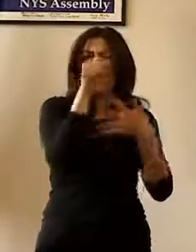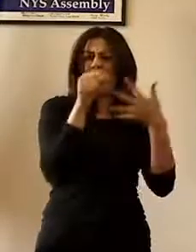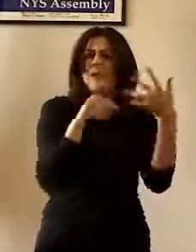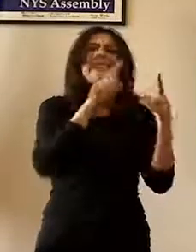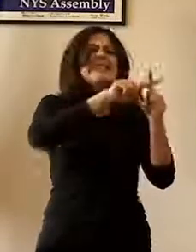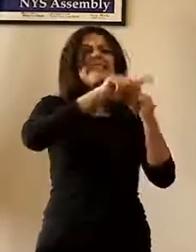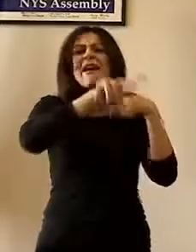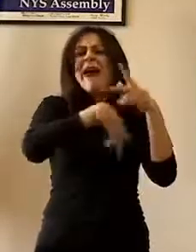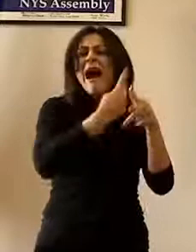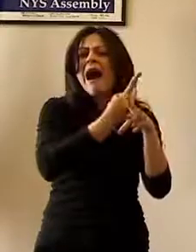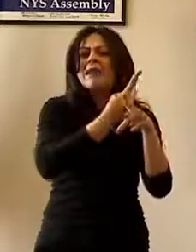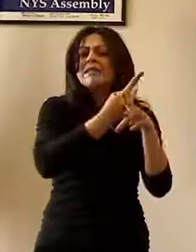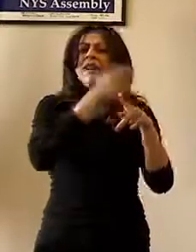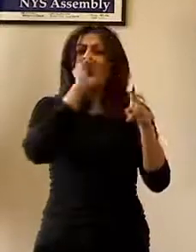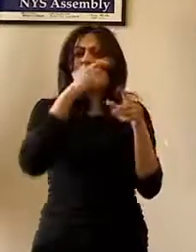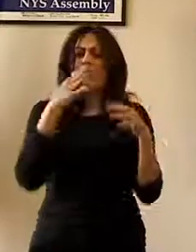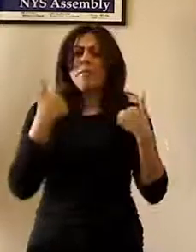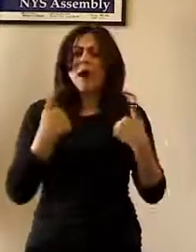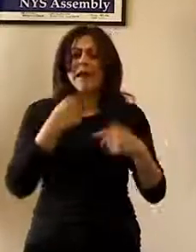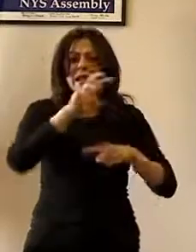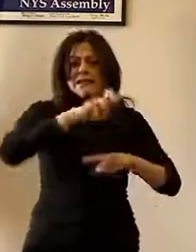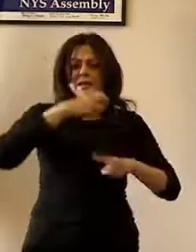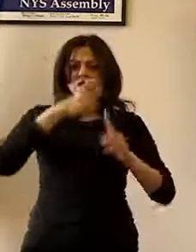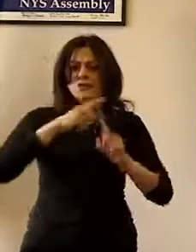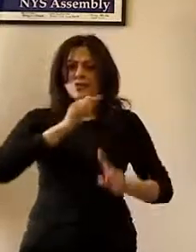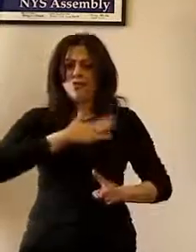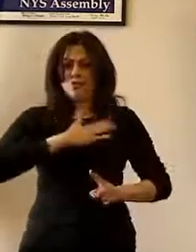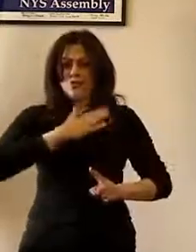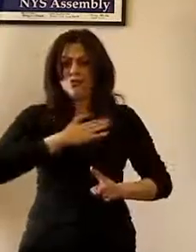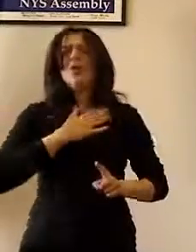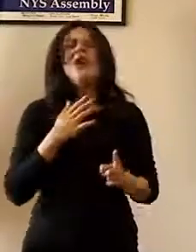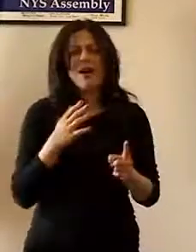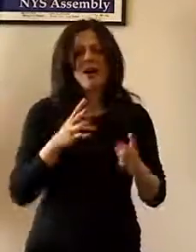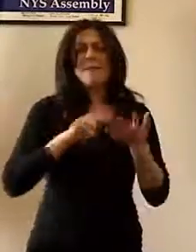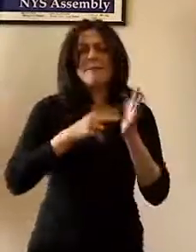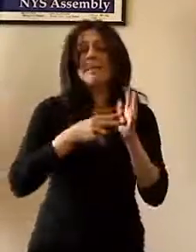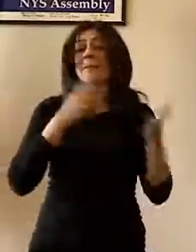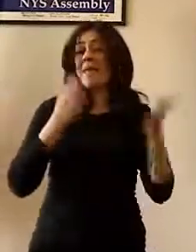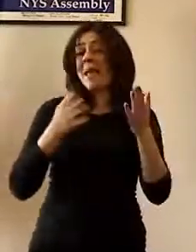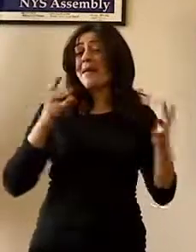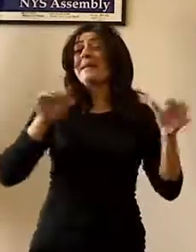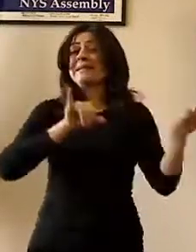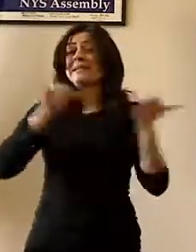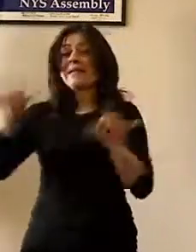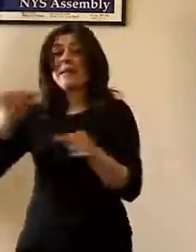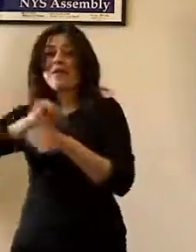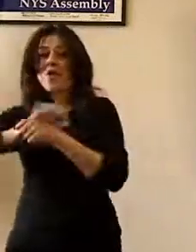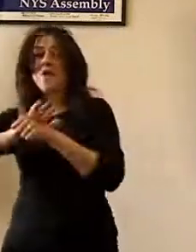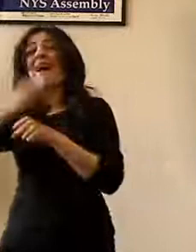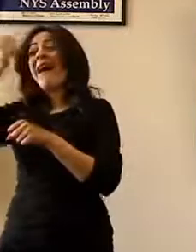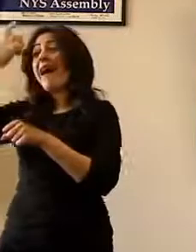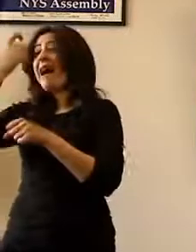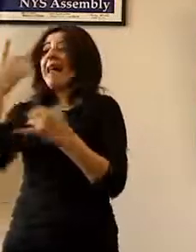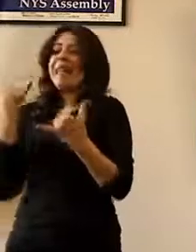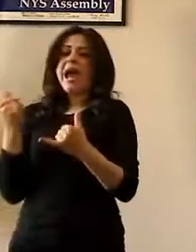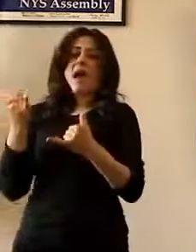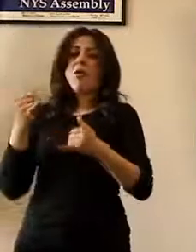platforms for delivering the flu shot. It wouldn't be out of the realm of possibility, but it's way too